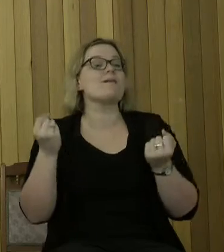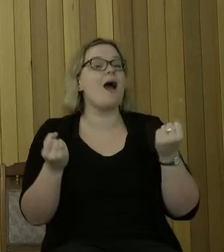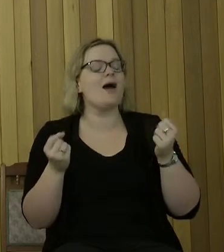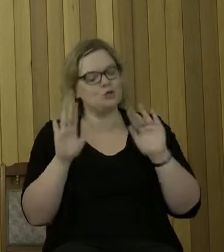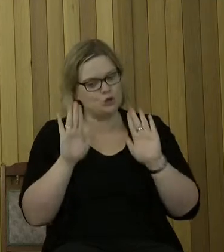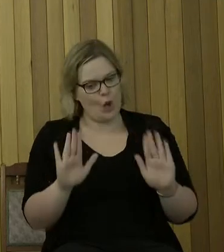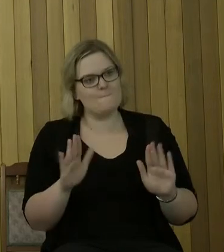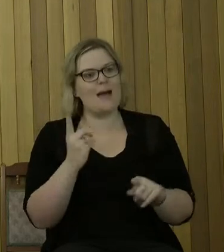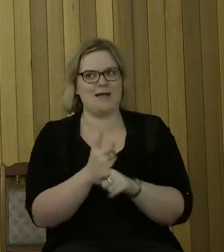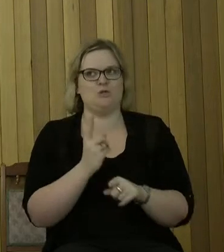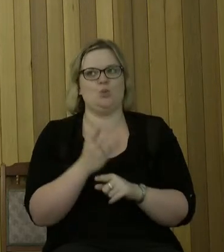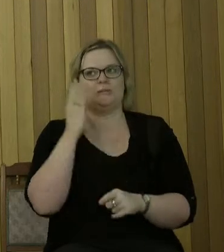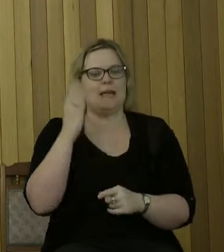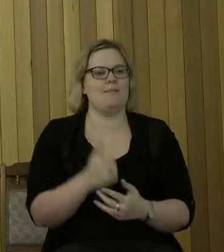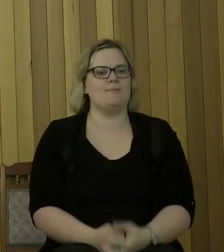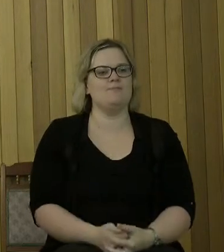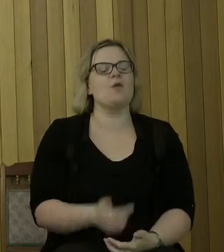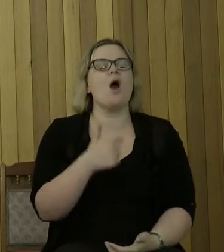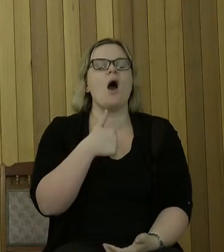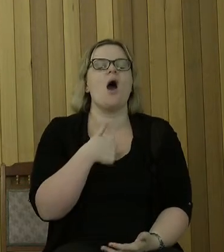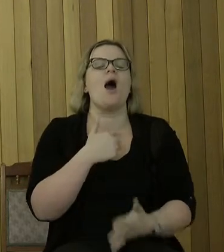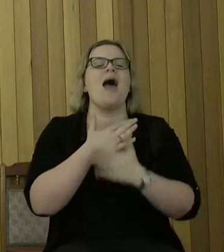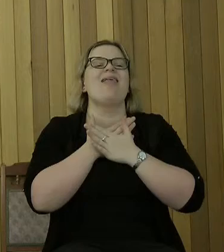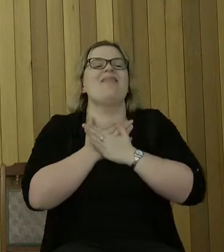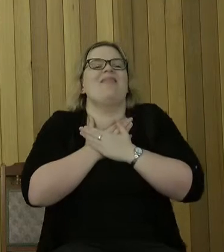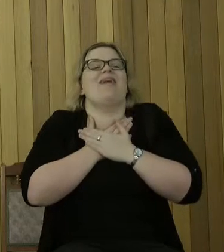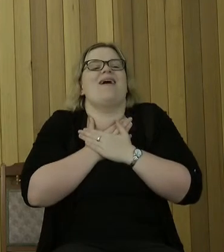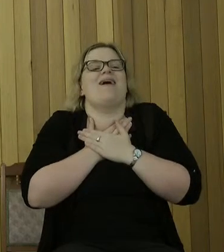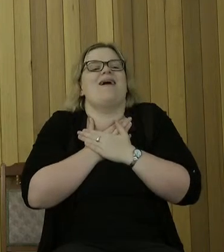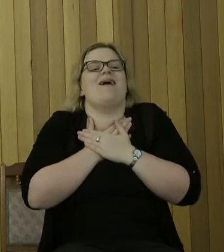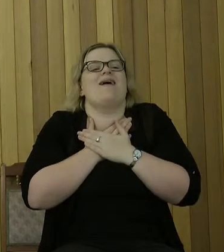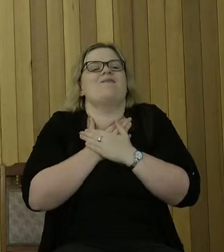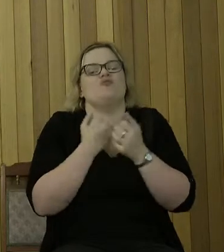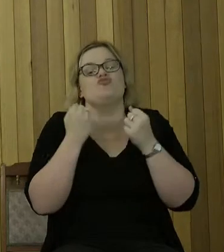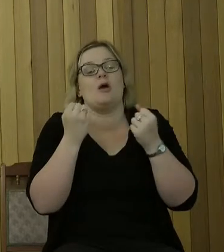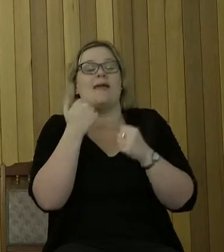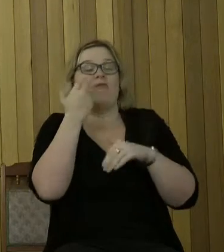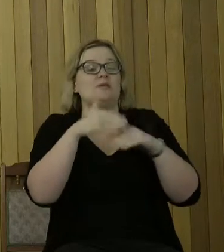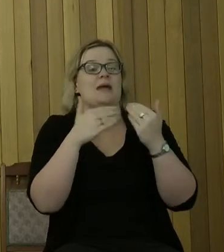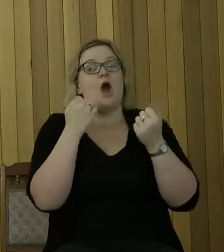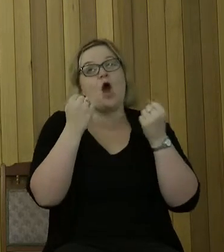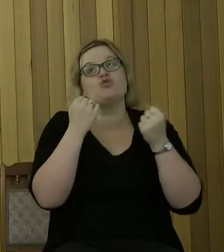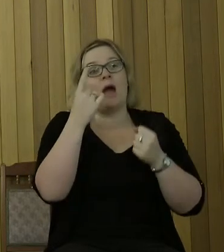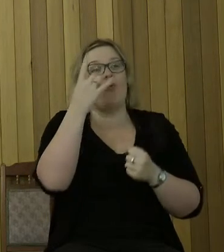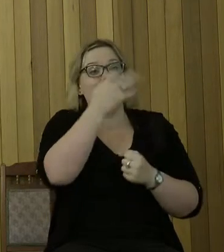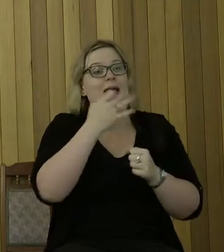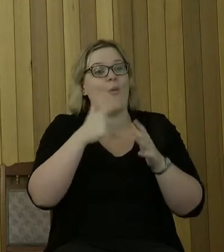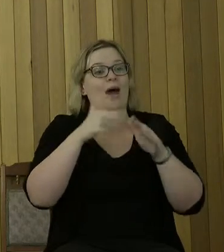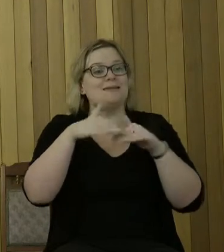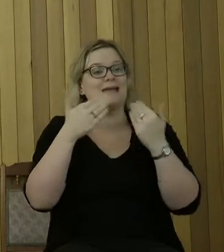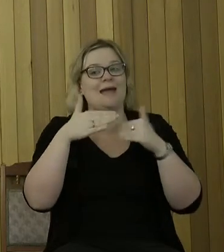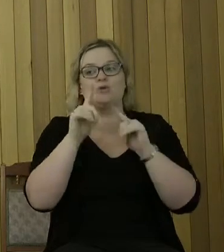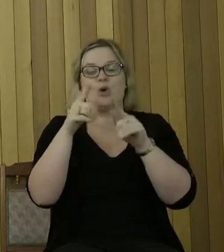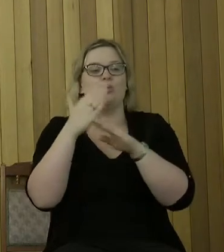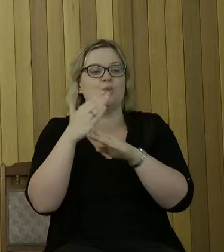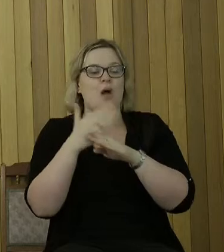stop and talk to him. I love that part of my life. I drive for about an hour each day now to get to work each